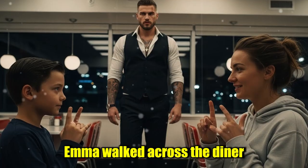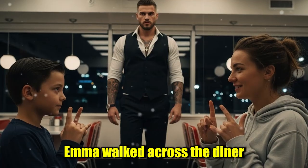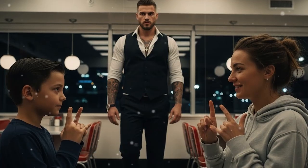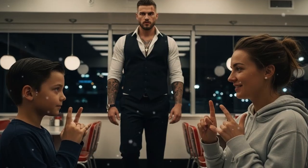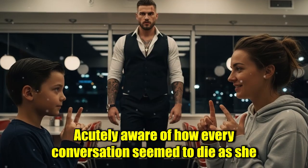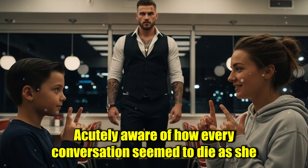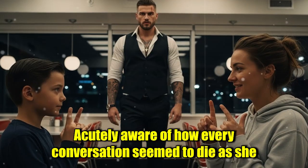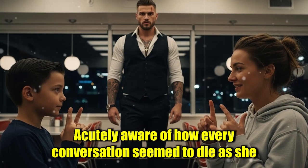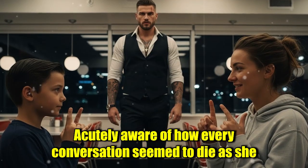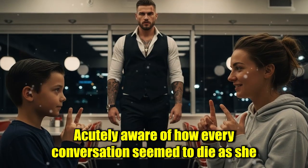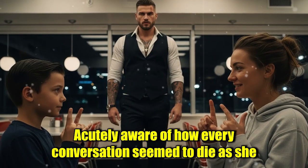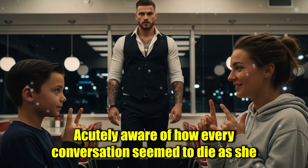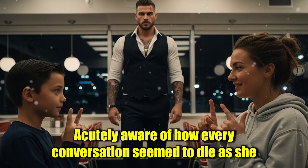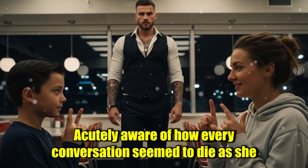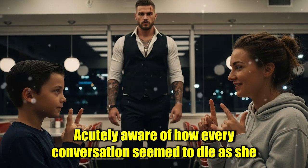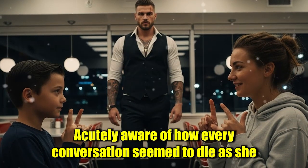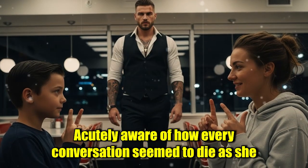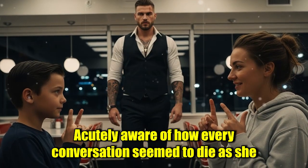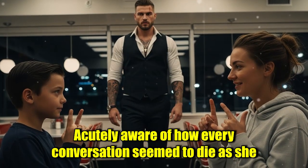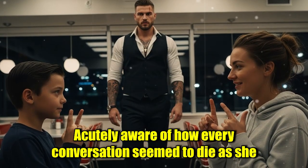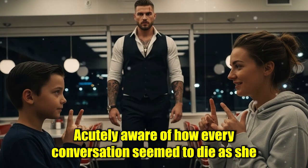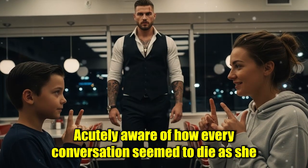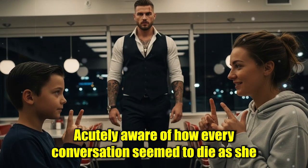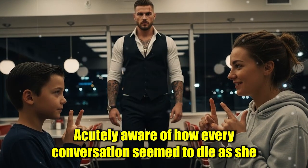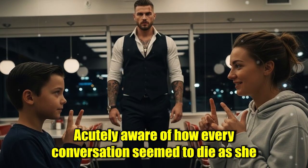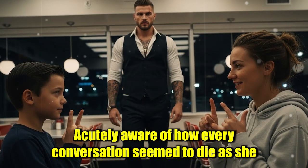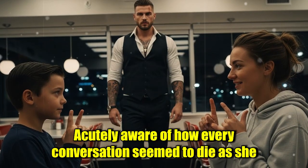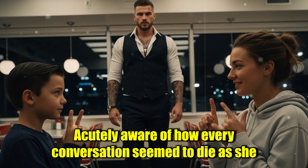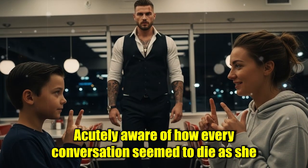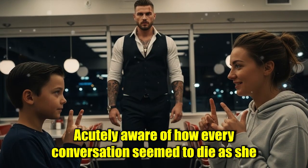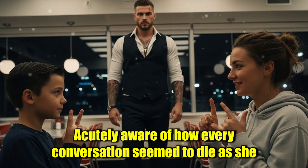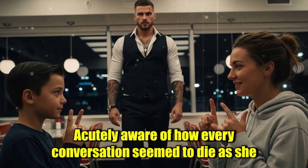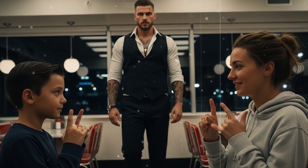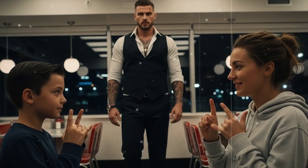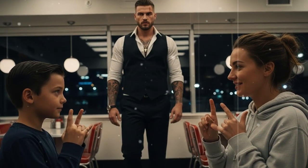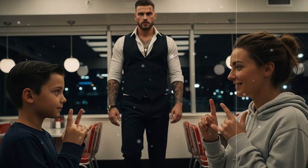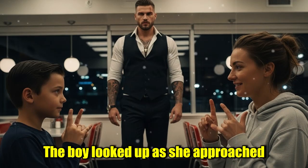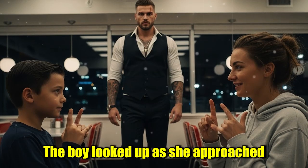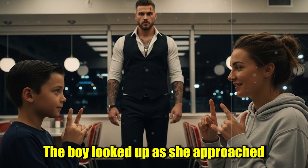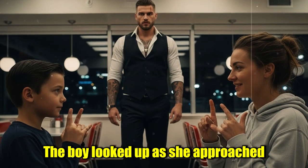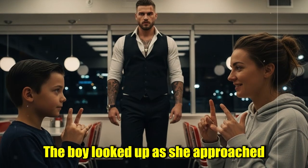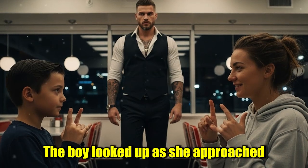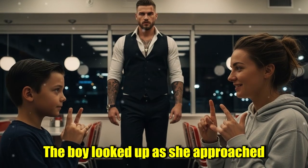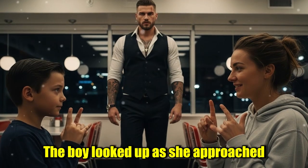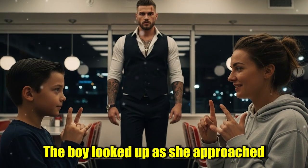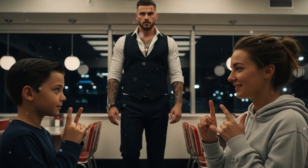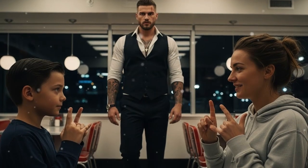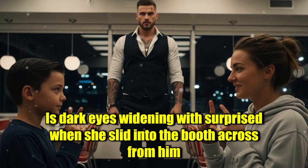diner, acutely aware of how every conversation seemed to die as she passed. The boy looked up as she approached, his